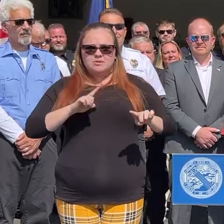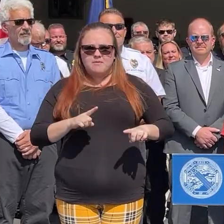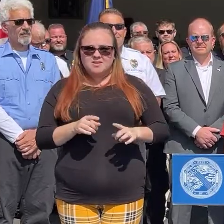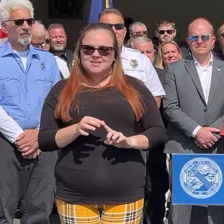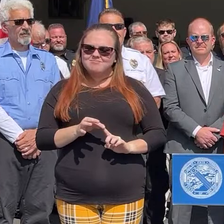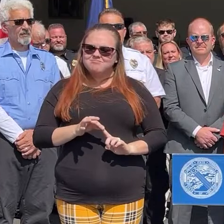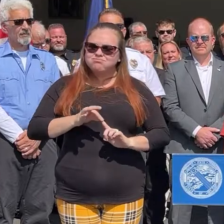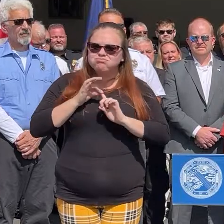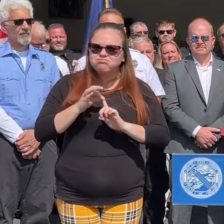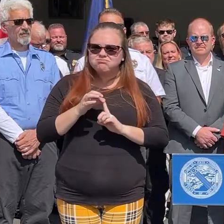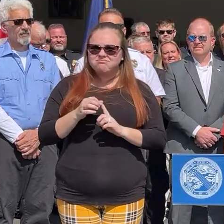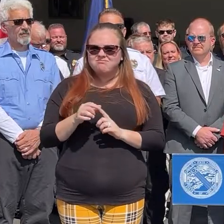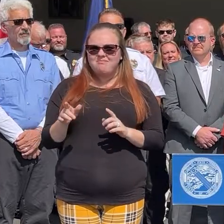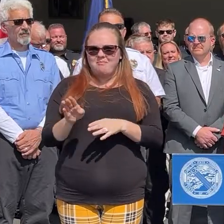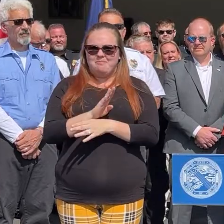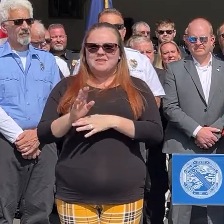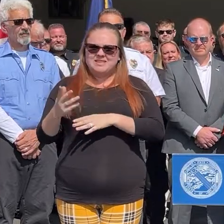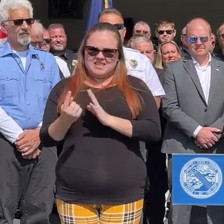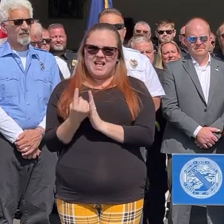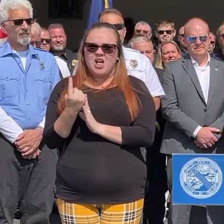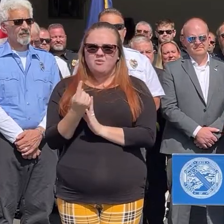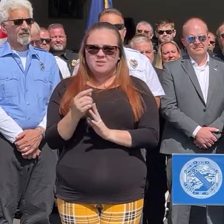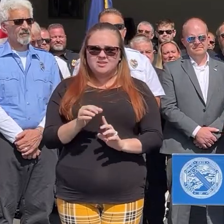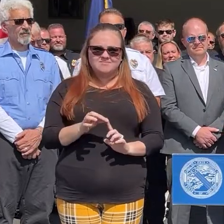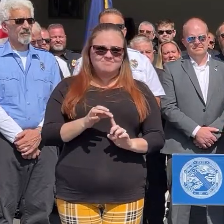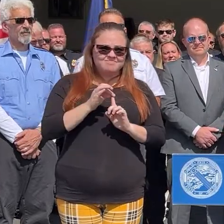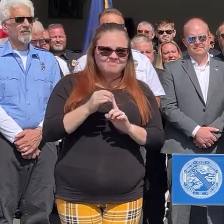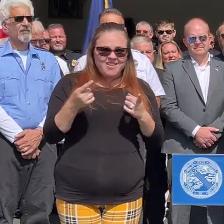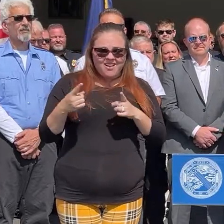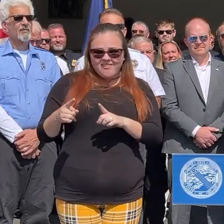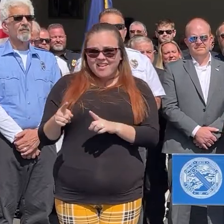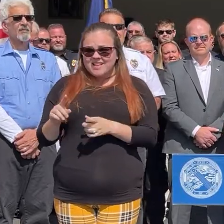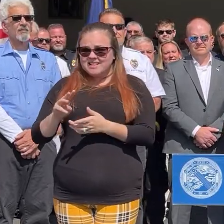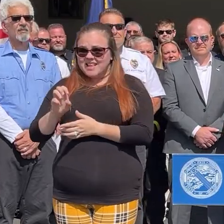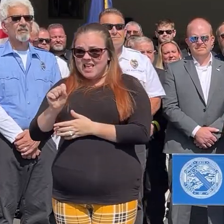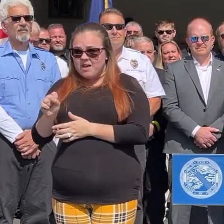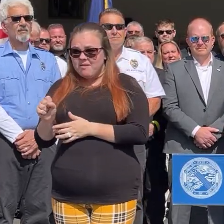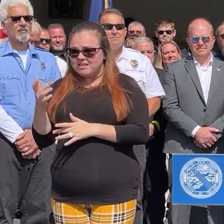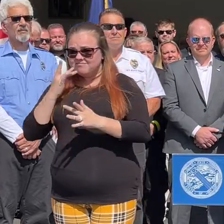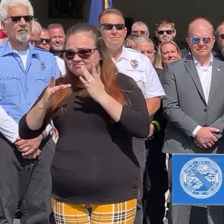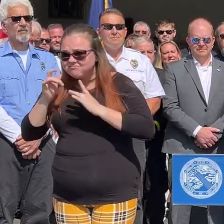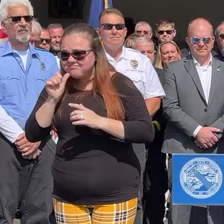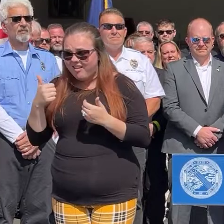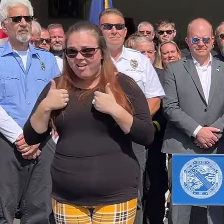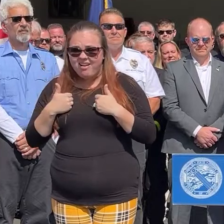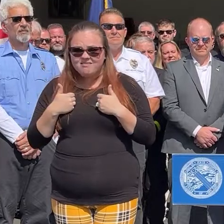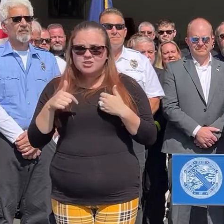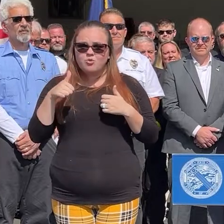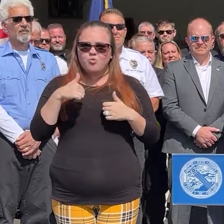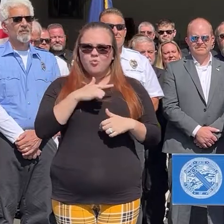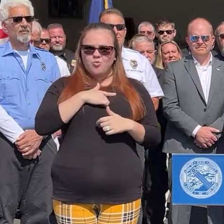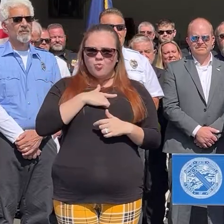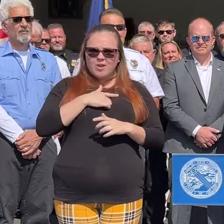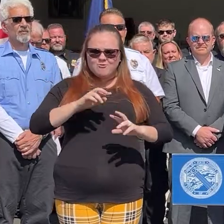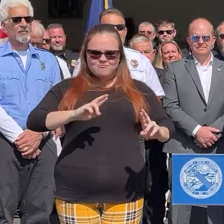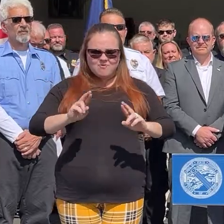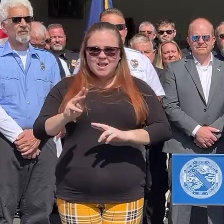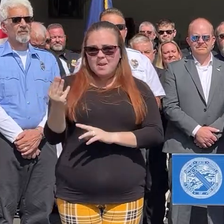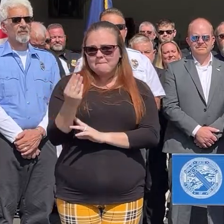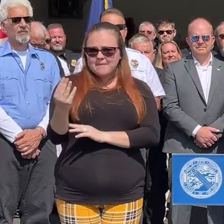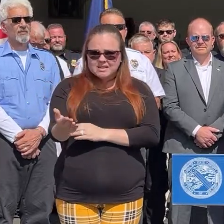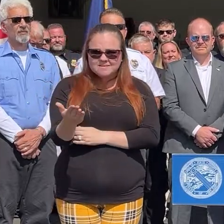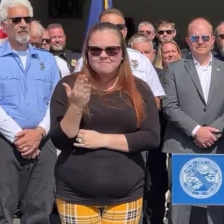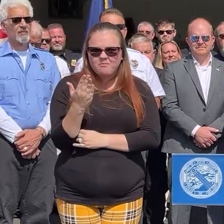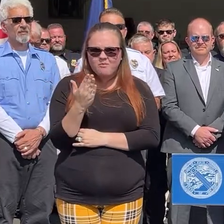during peak call volume hours when special events exhaust local EMS resources. So we are counting down to Monday